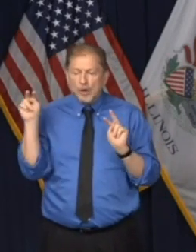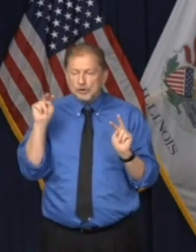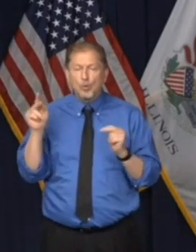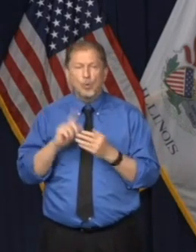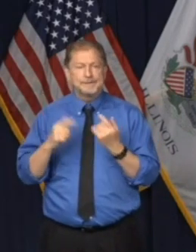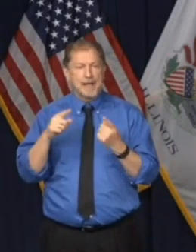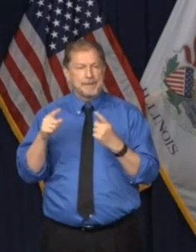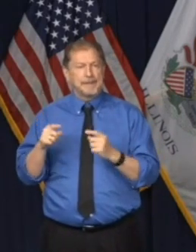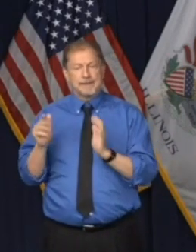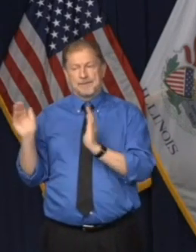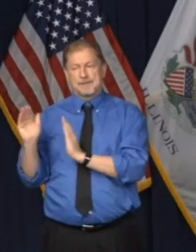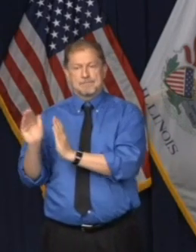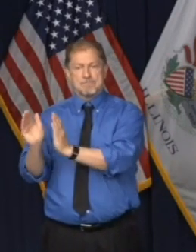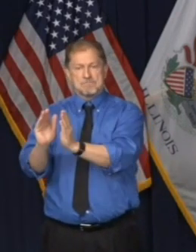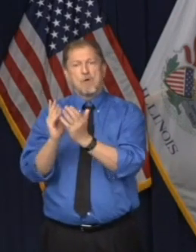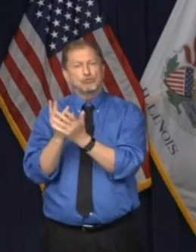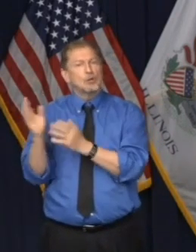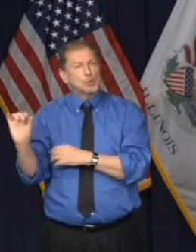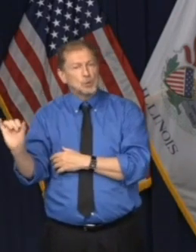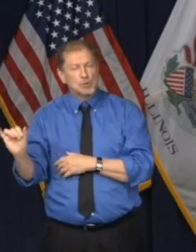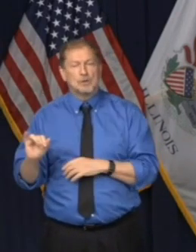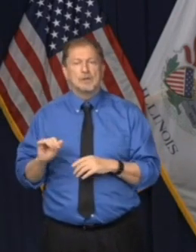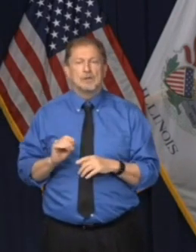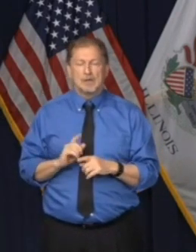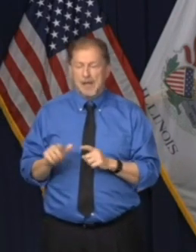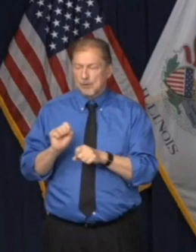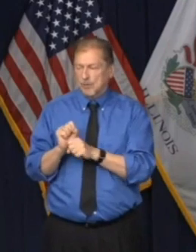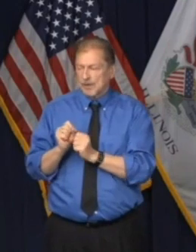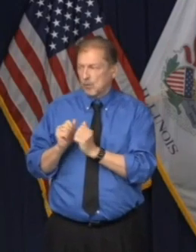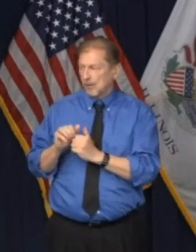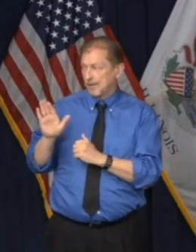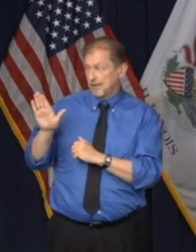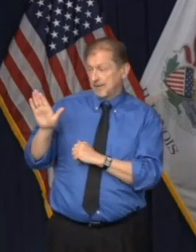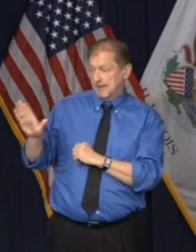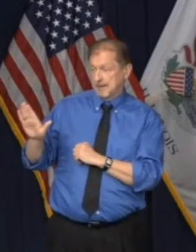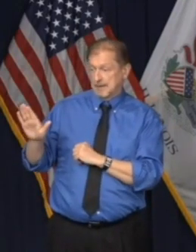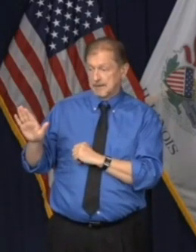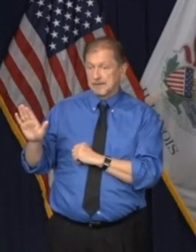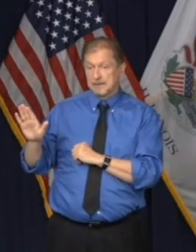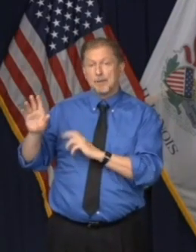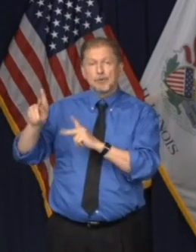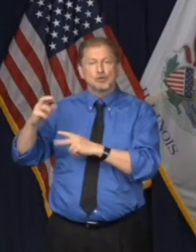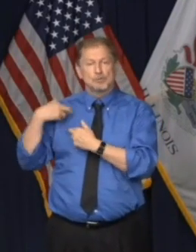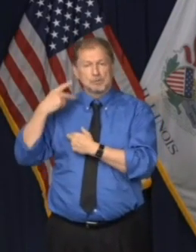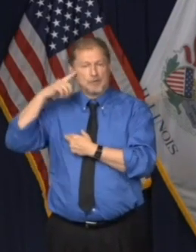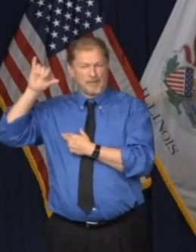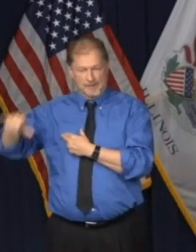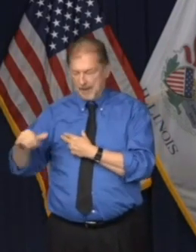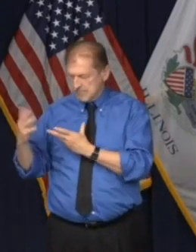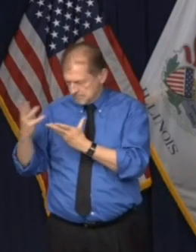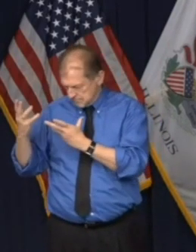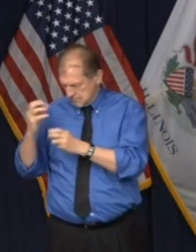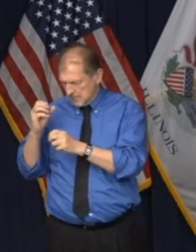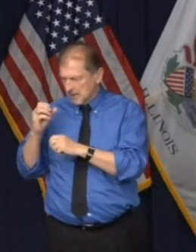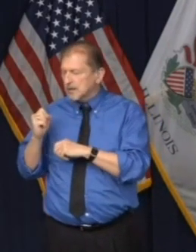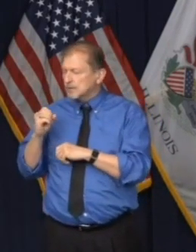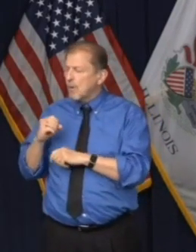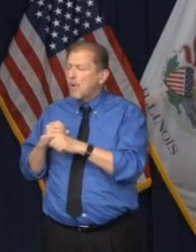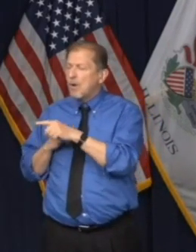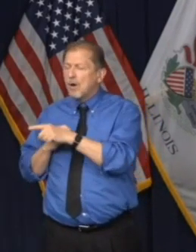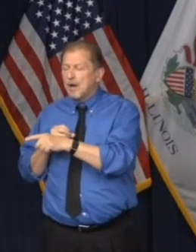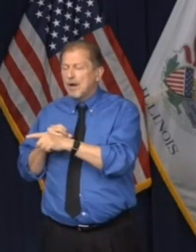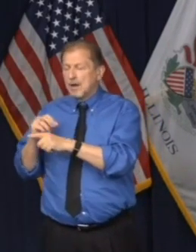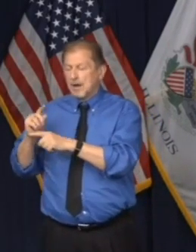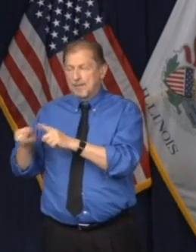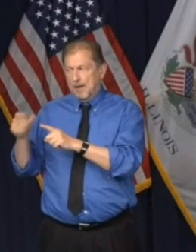in all of the facilities and working closely with him and his team to try to keep those situations at bay. Please understand that